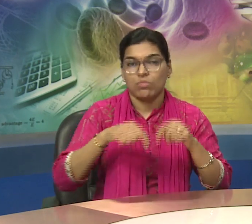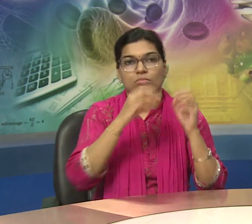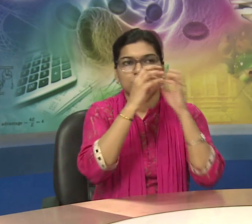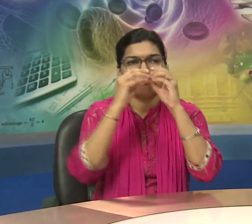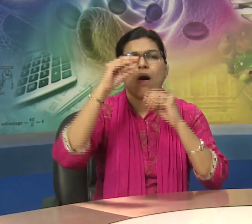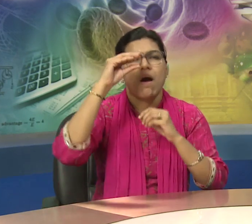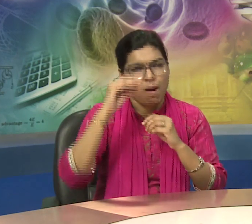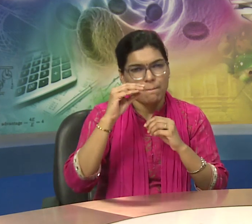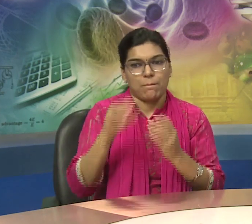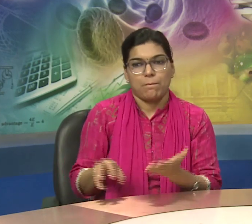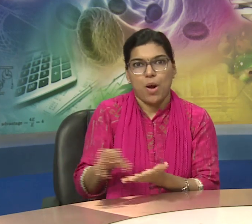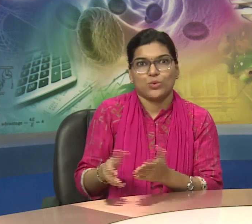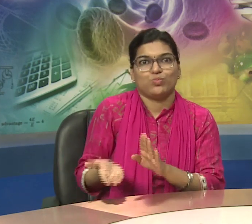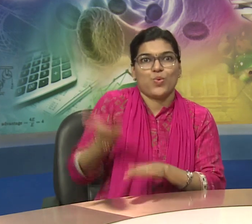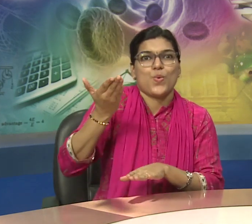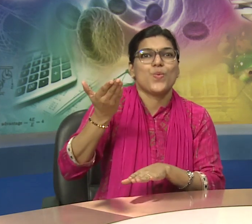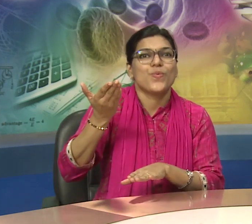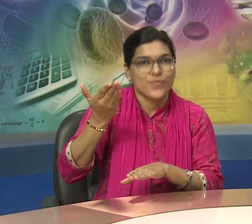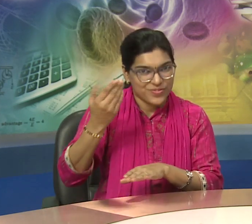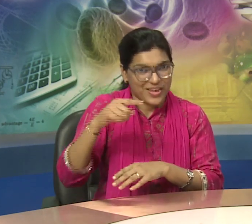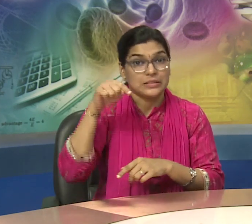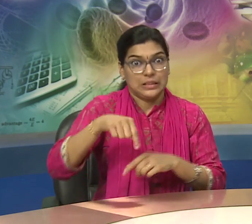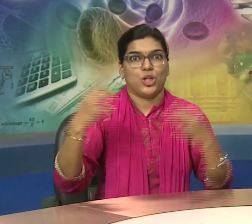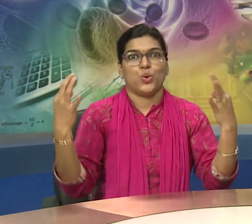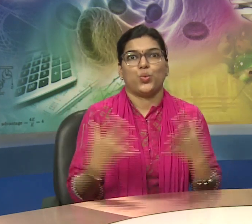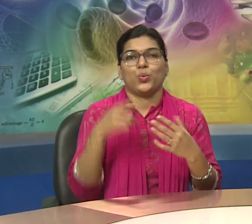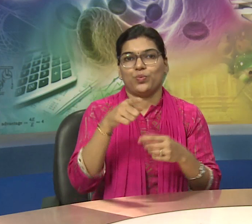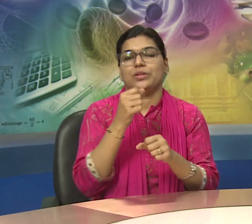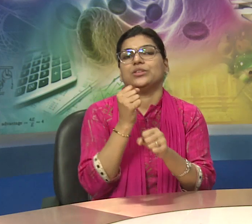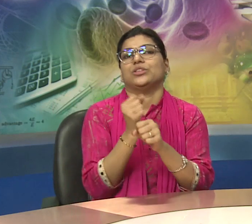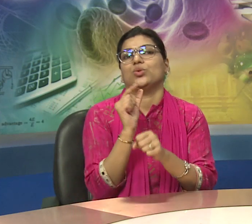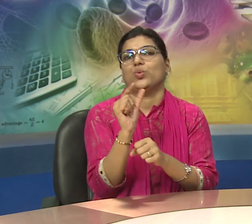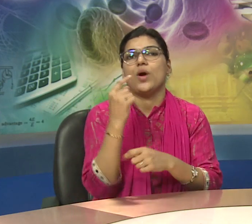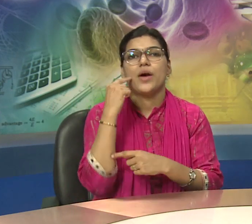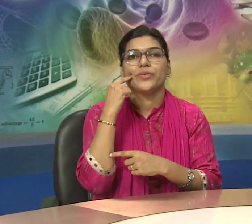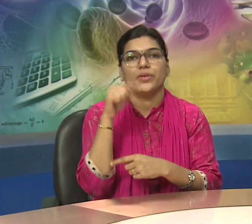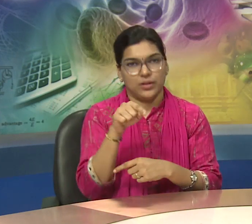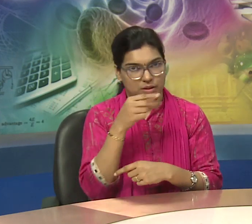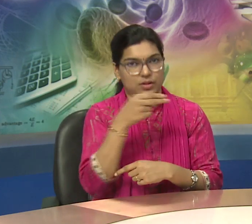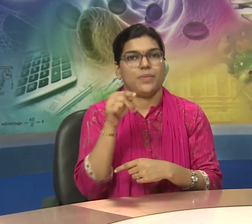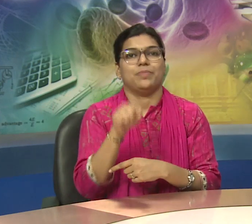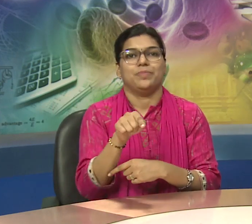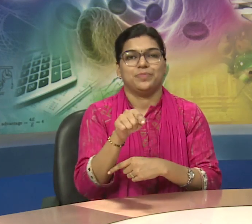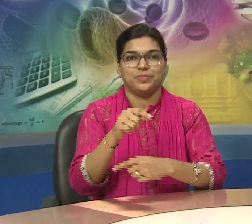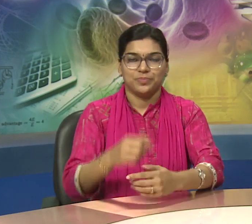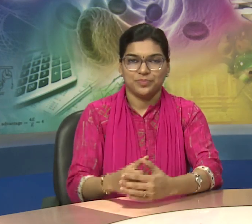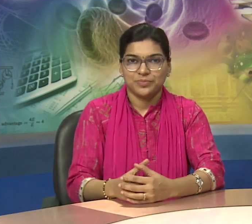nowadays we use mouse and more graphics can be used. So, that is why GUI is known as graphical